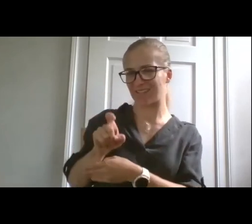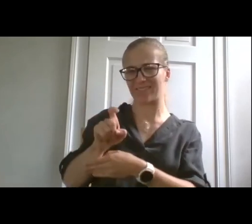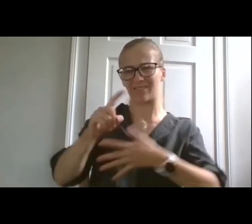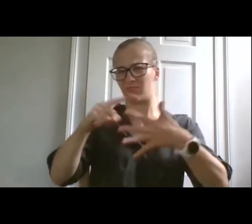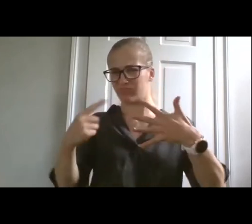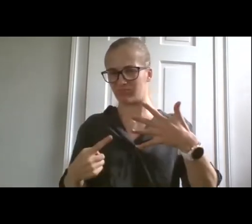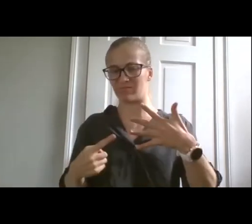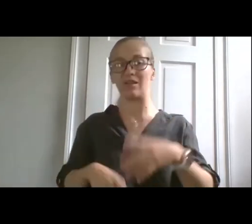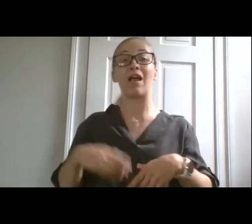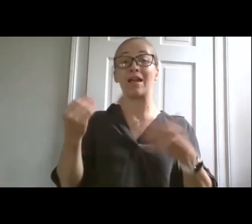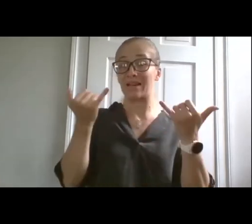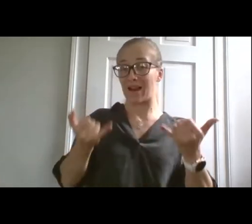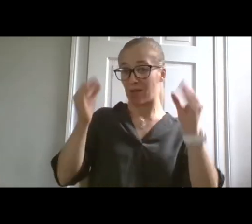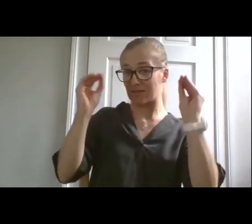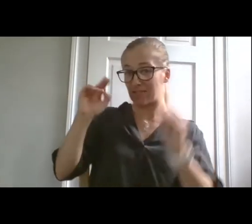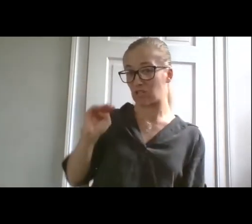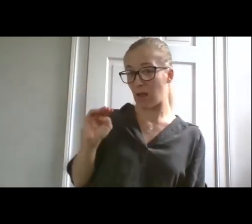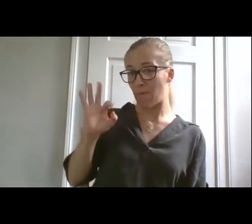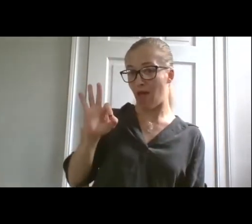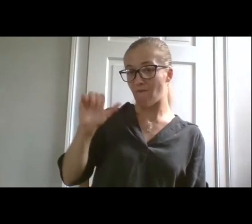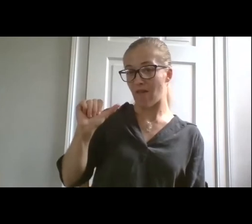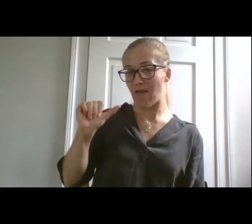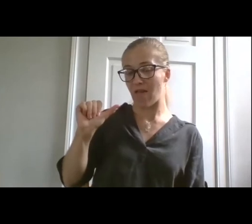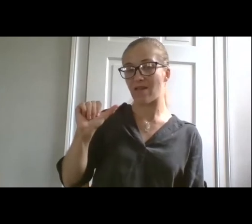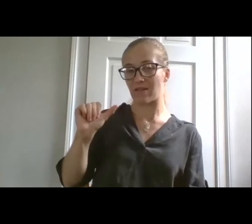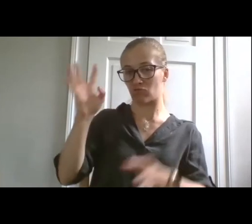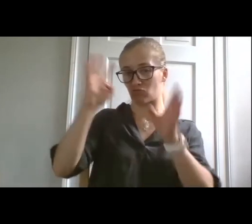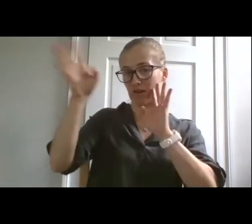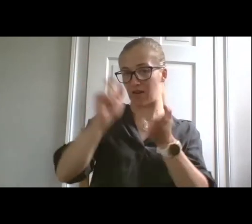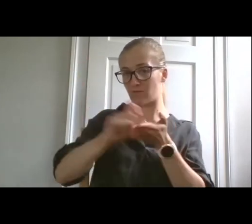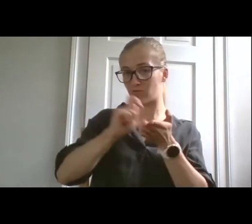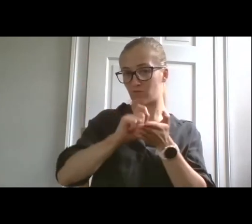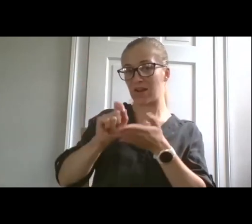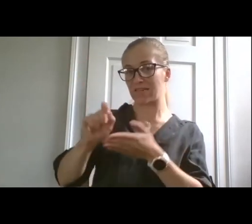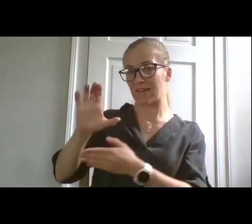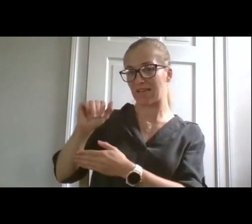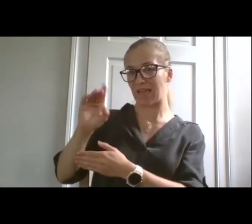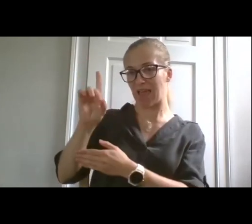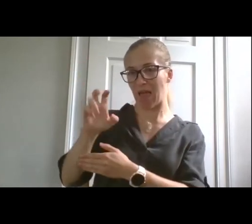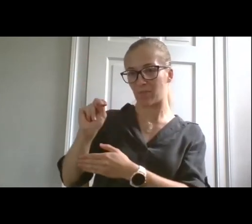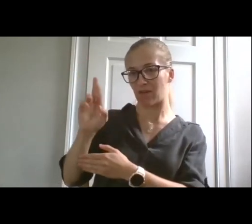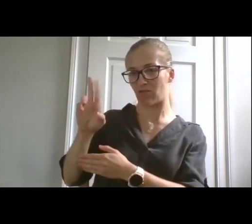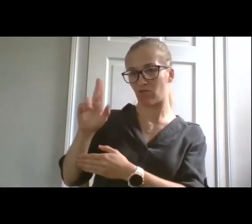and he currently teaches in the MFA program in creative writing at Rutgers University Camden and